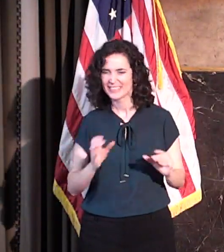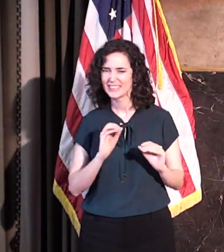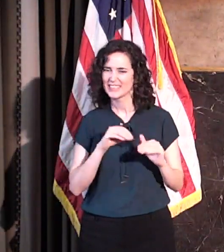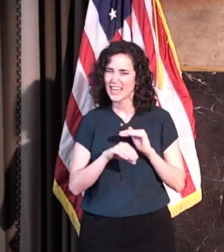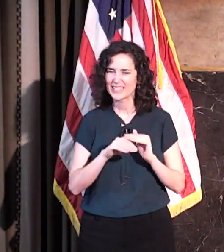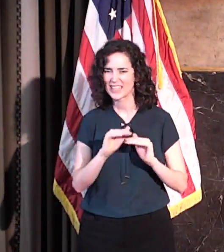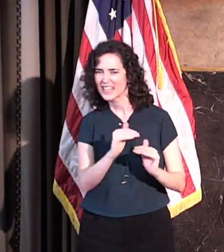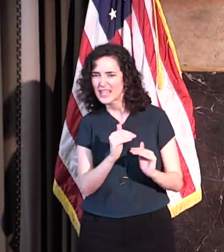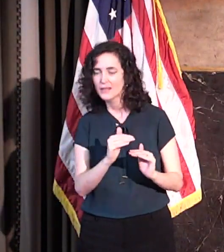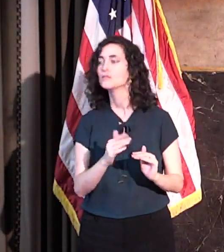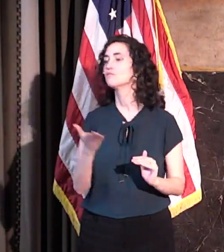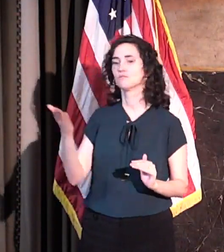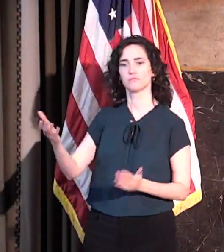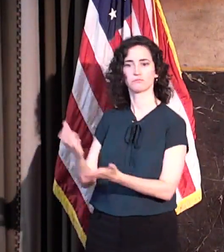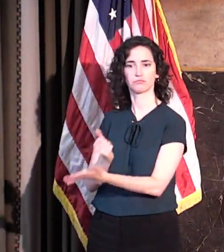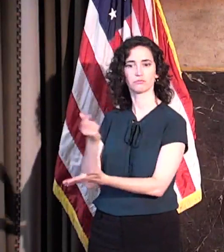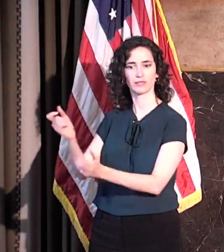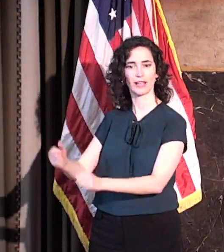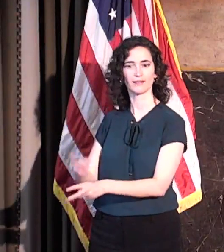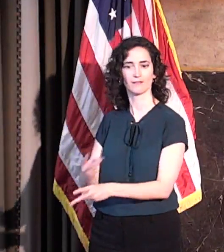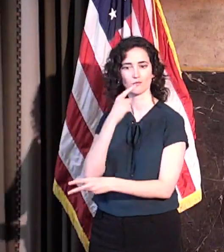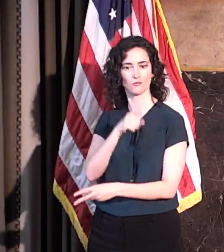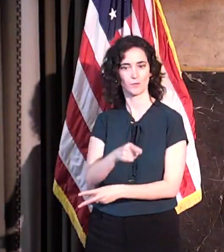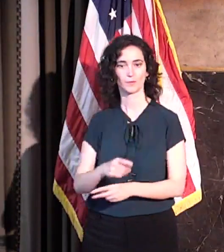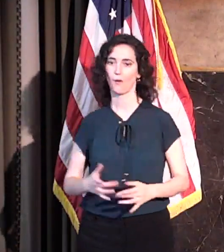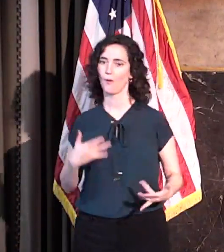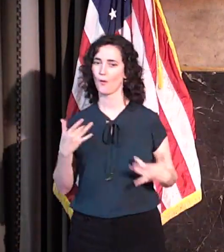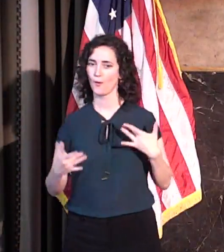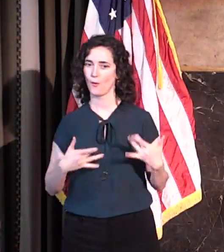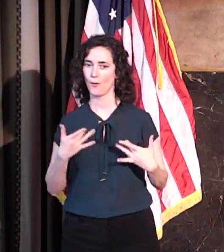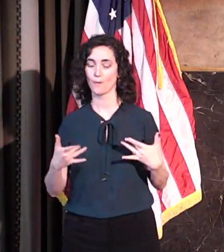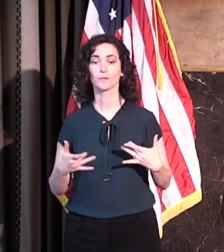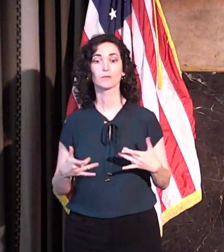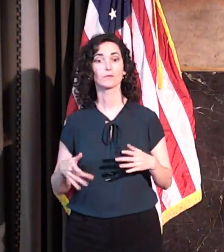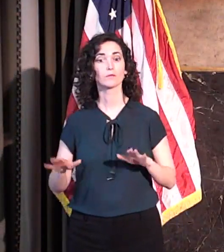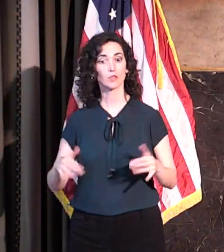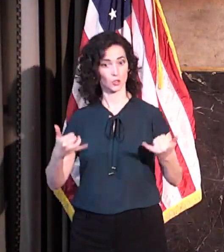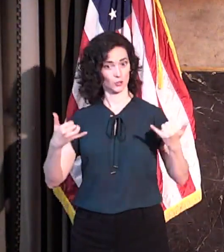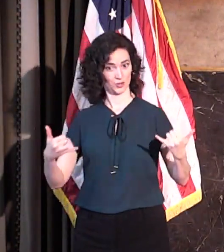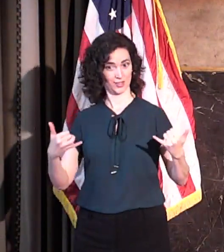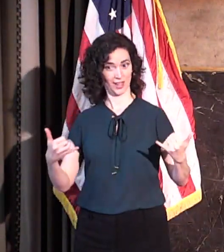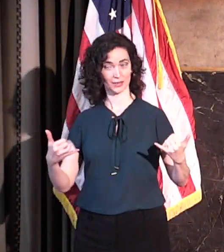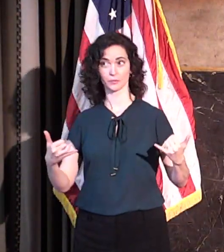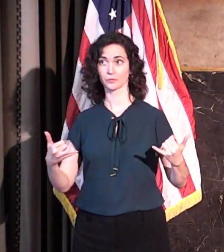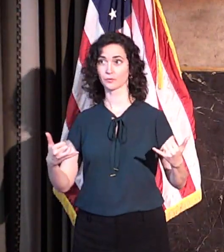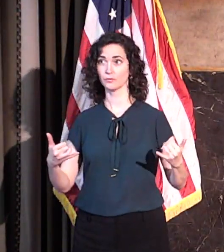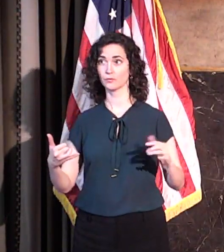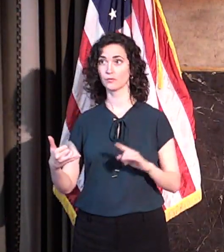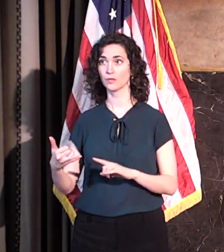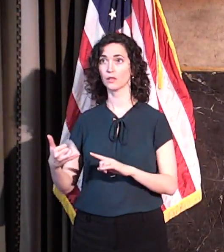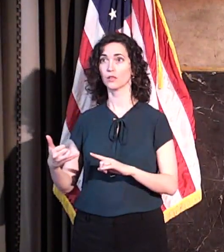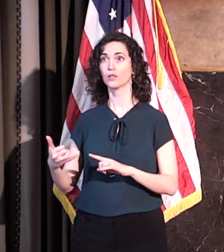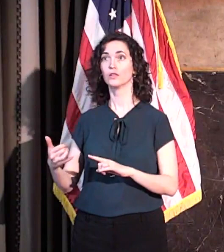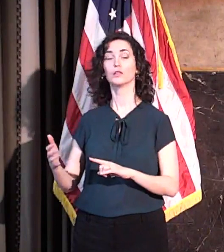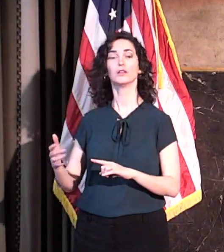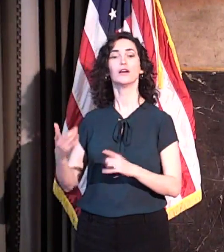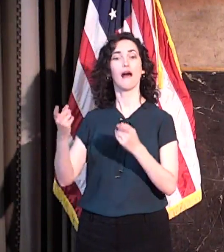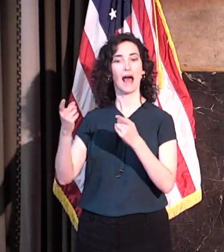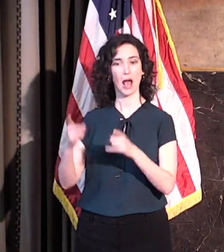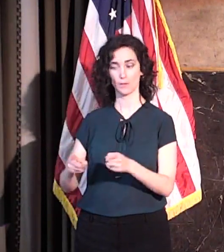we're really, really excited about that. I can tell you, I got word earlier today that as of noon today, we had turned this hotline